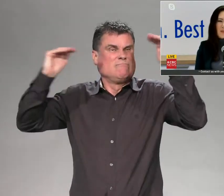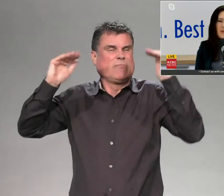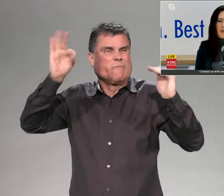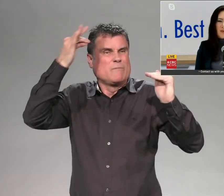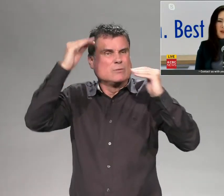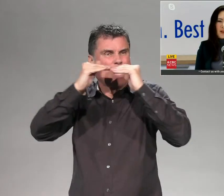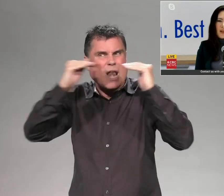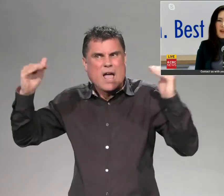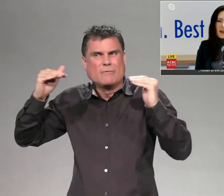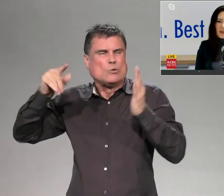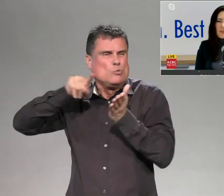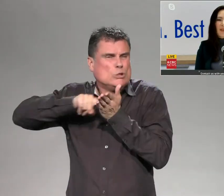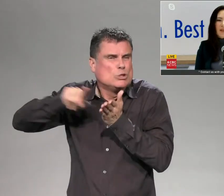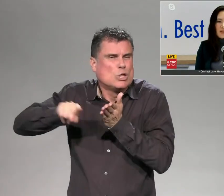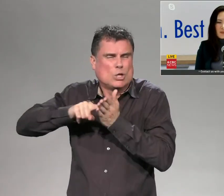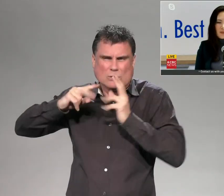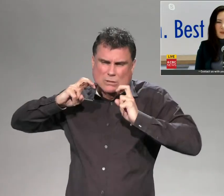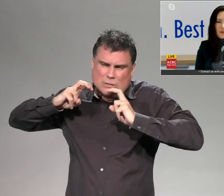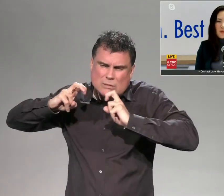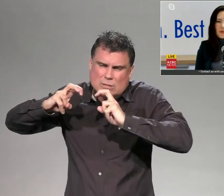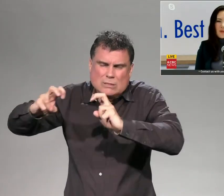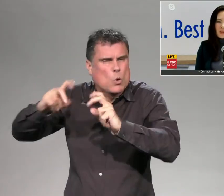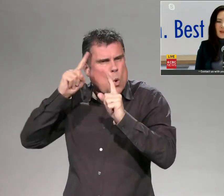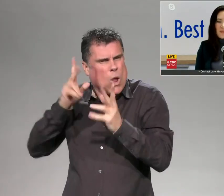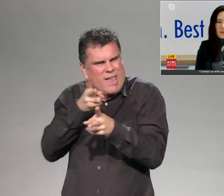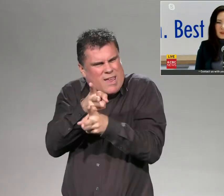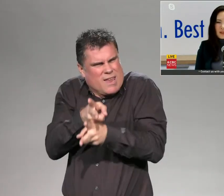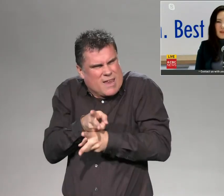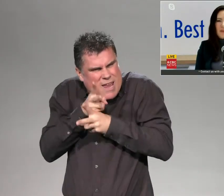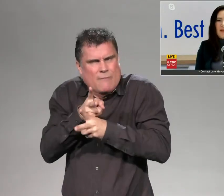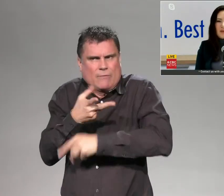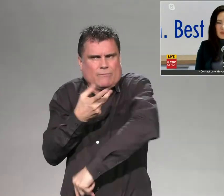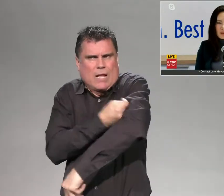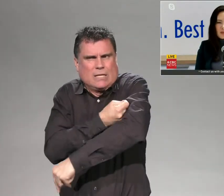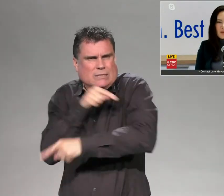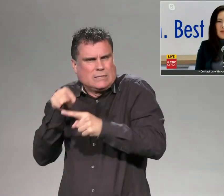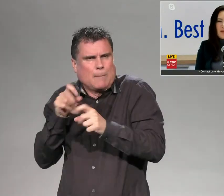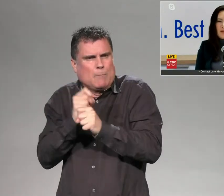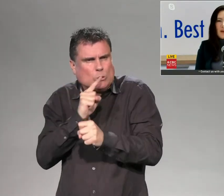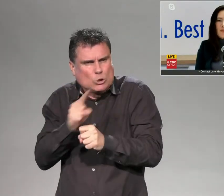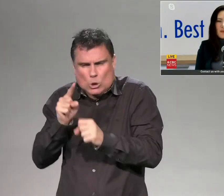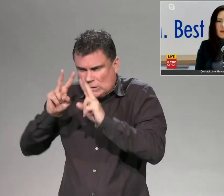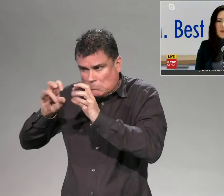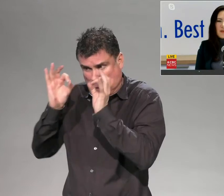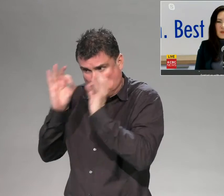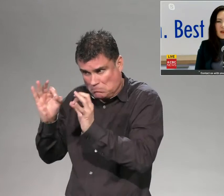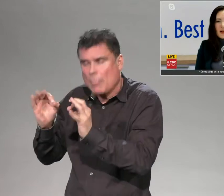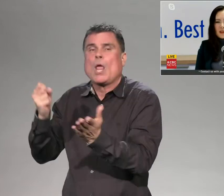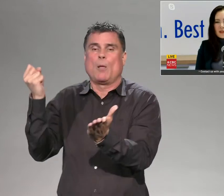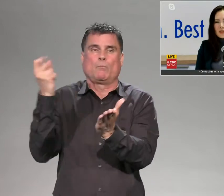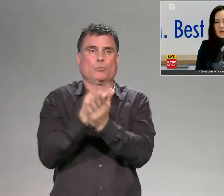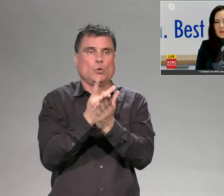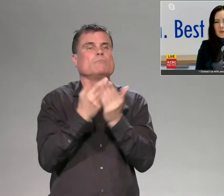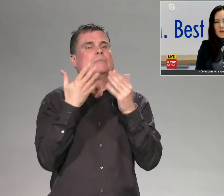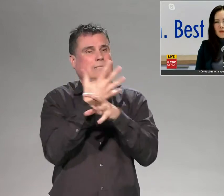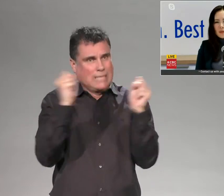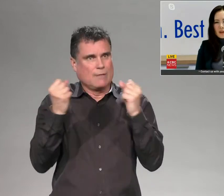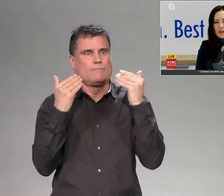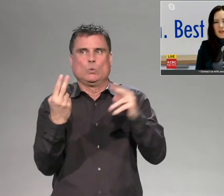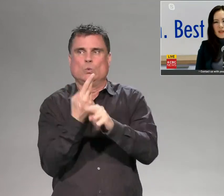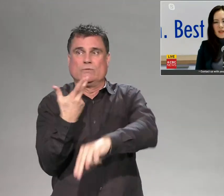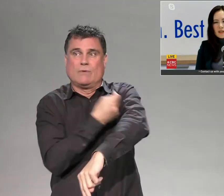in terms of millions of doses that have been administered across the world. So I think in terms